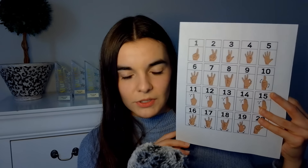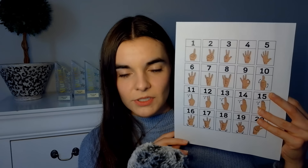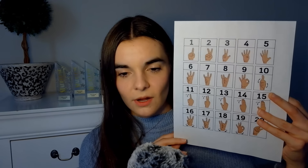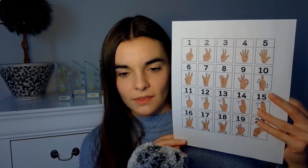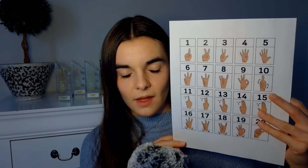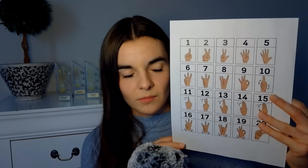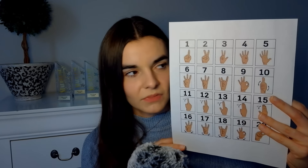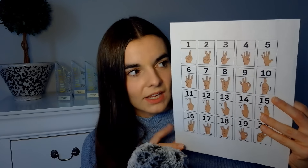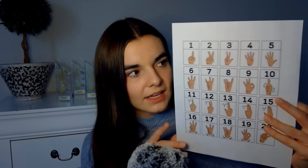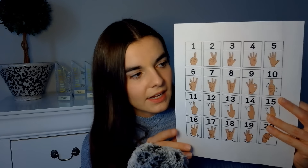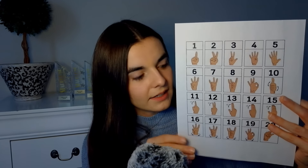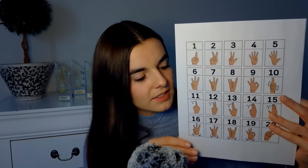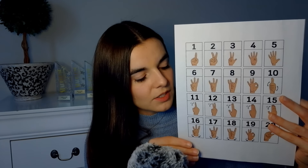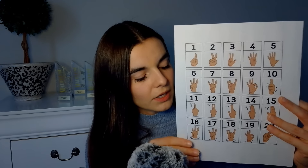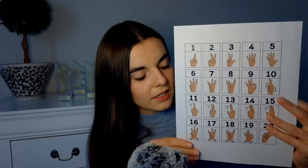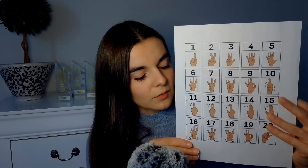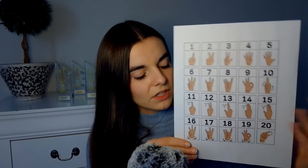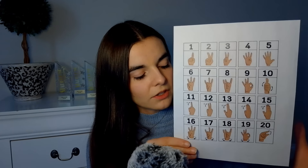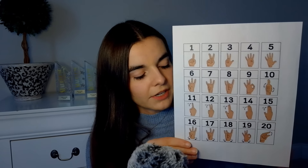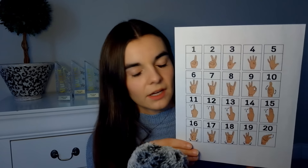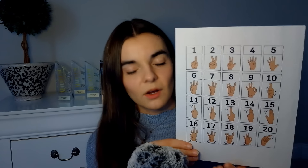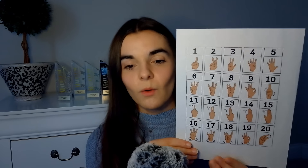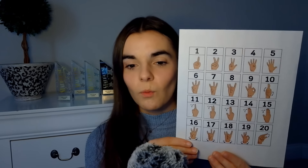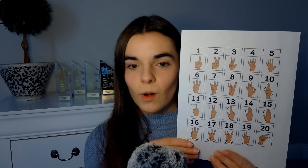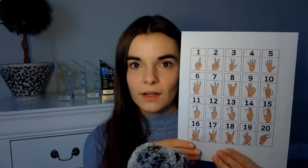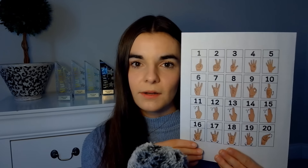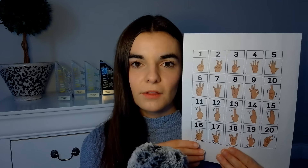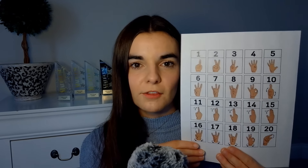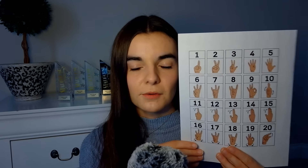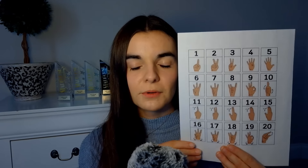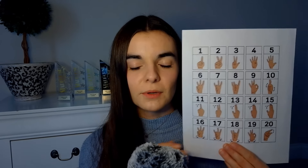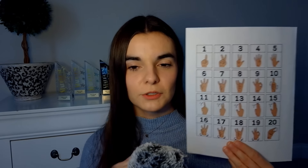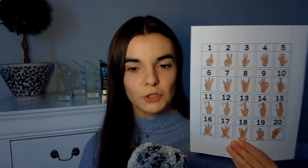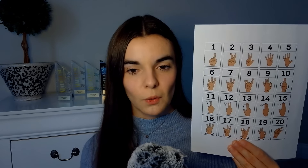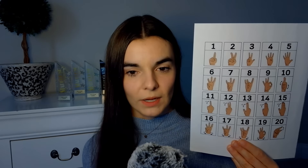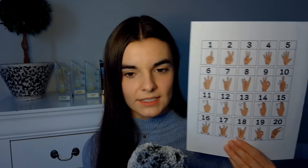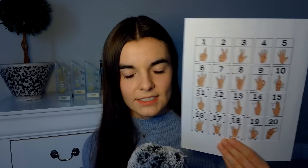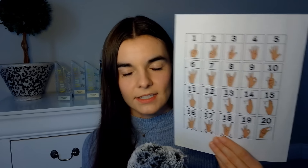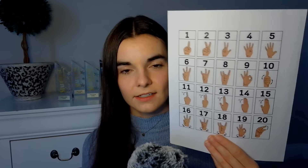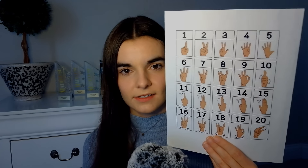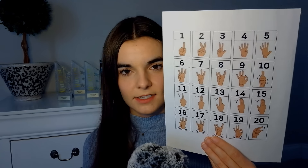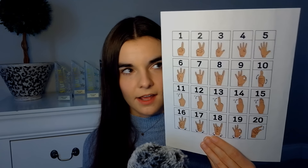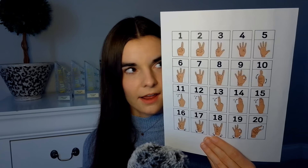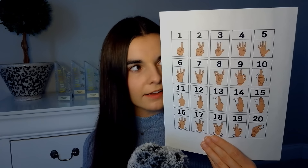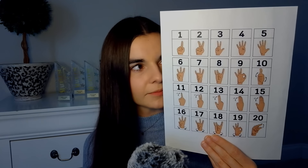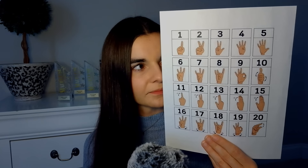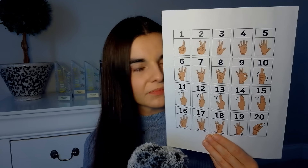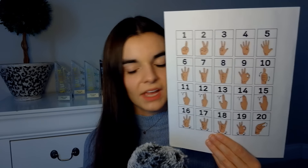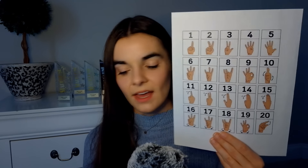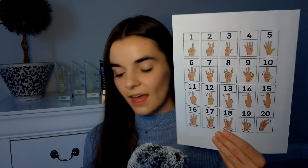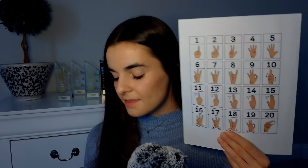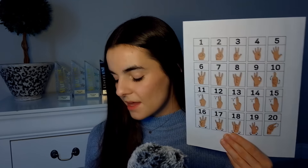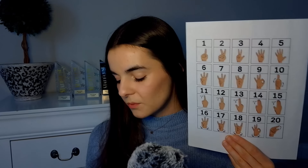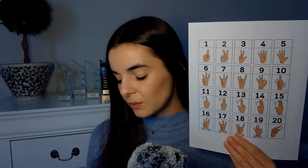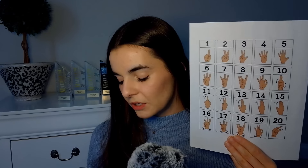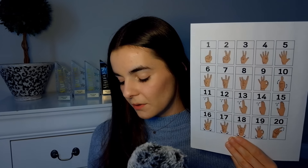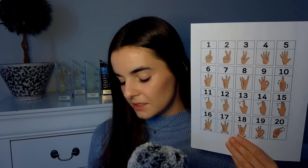numbers on them. So we're going to be learning 1 through 20 today. And then we will go into